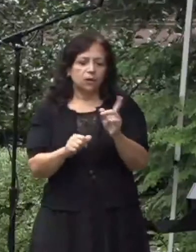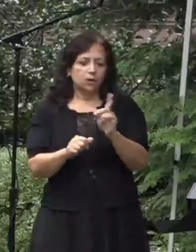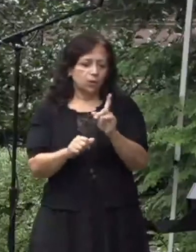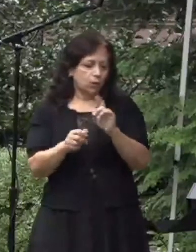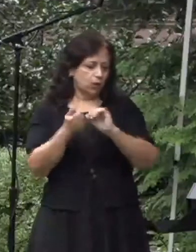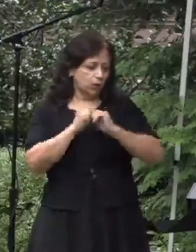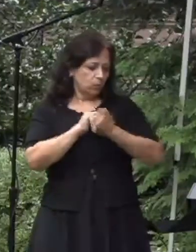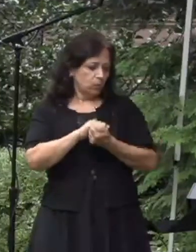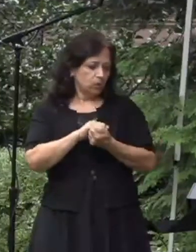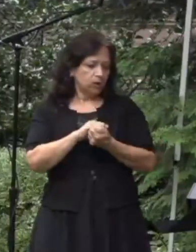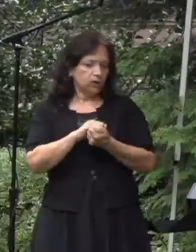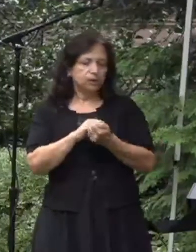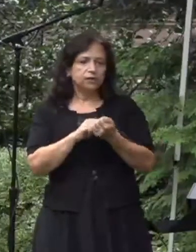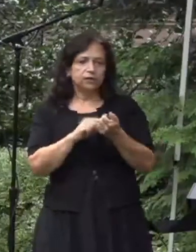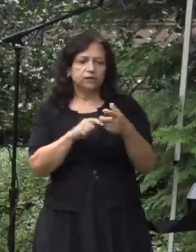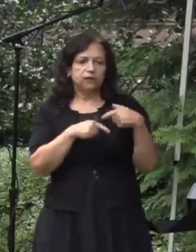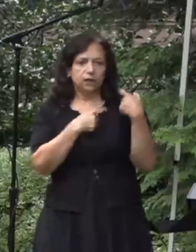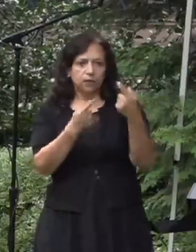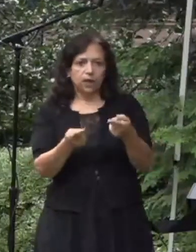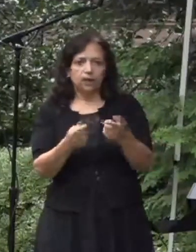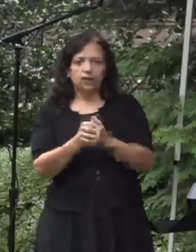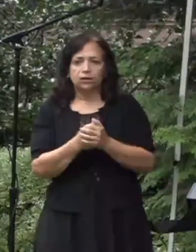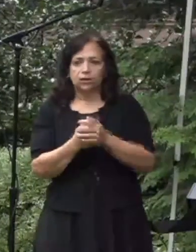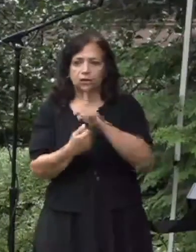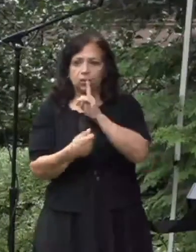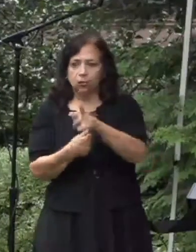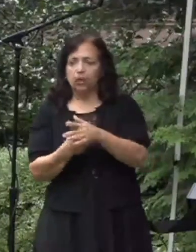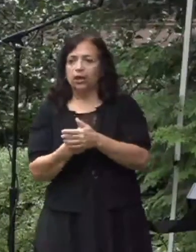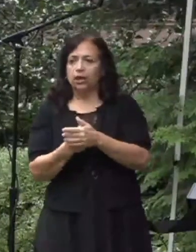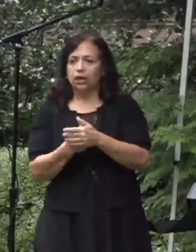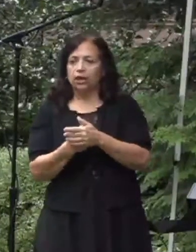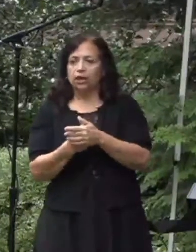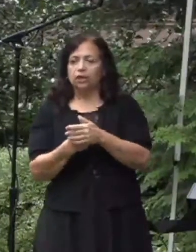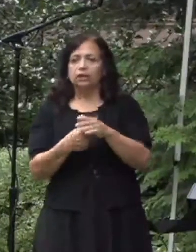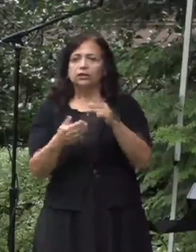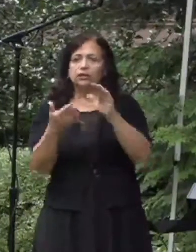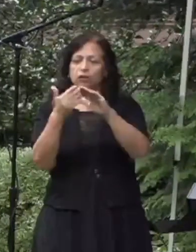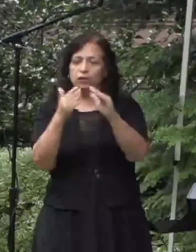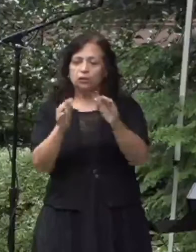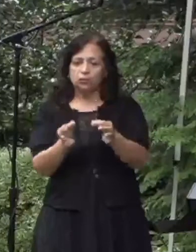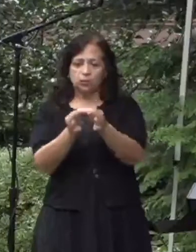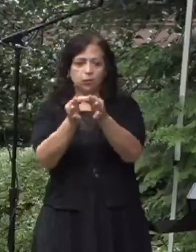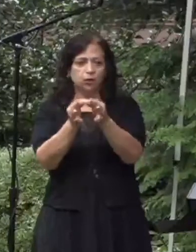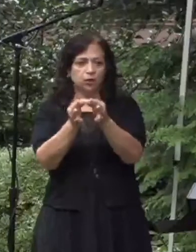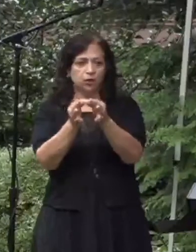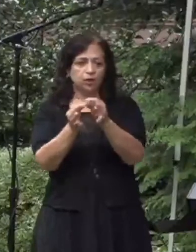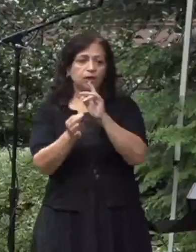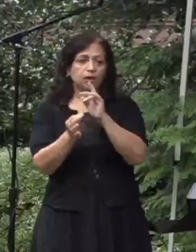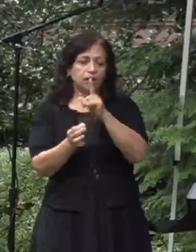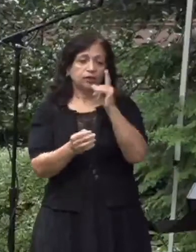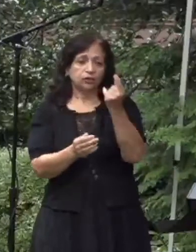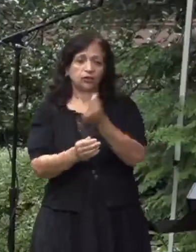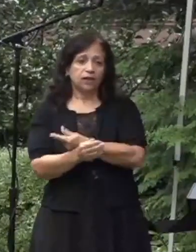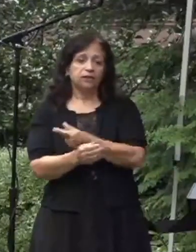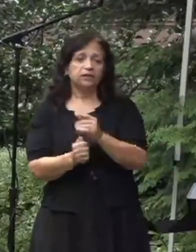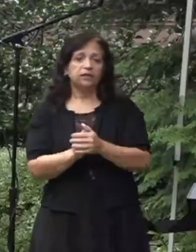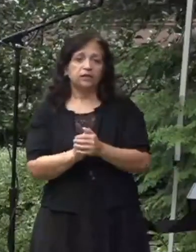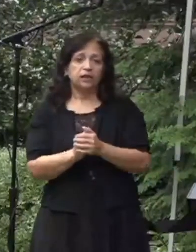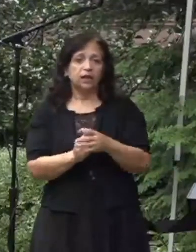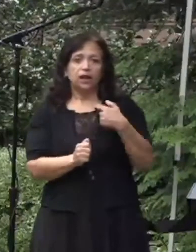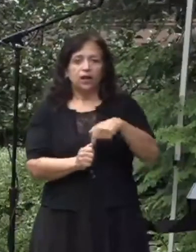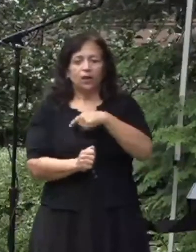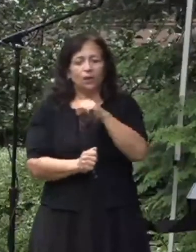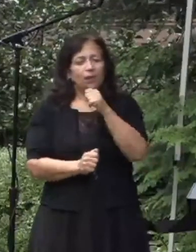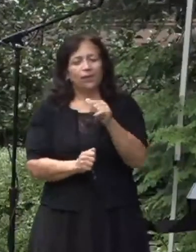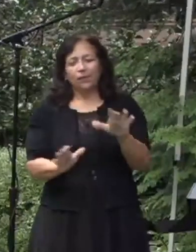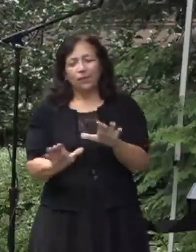brokenness had existed. But really, communion is about grace. And we don't do